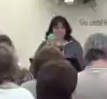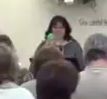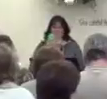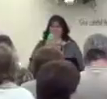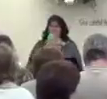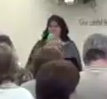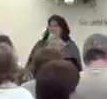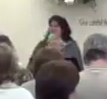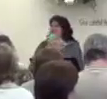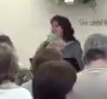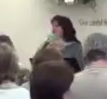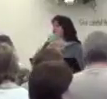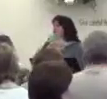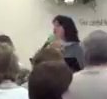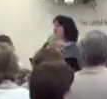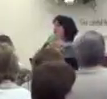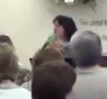You are holy.